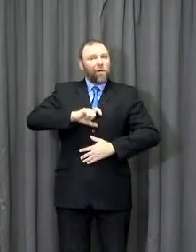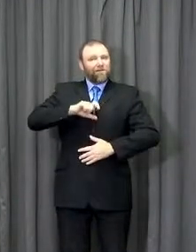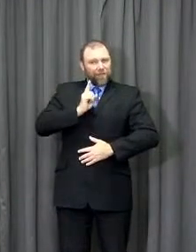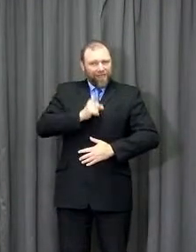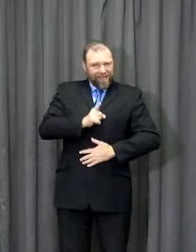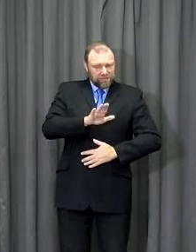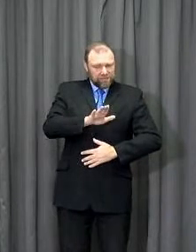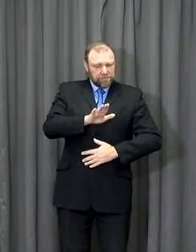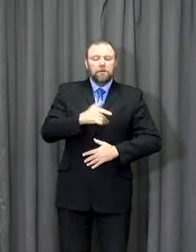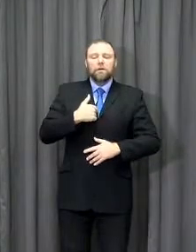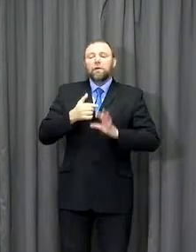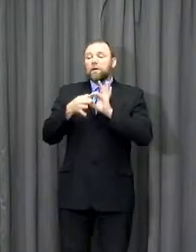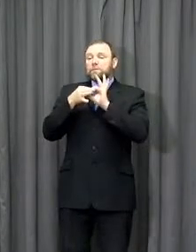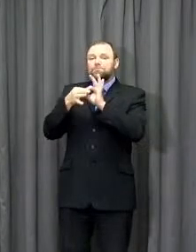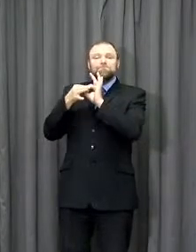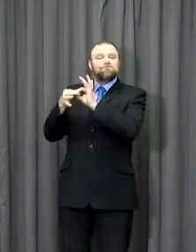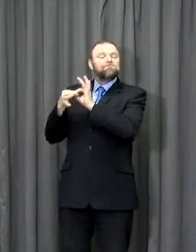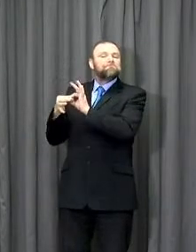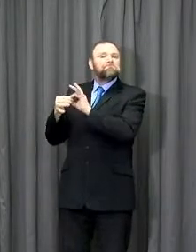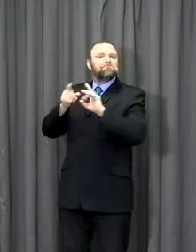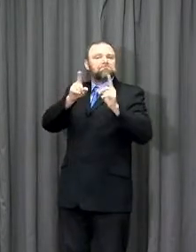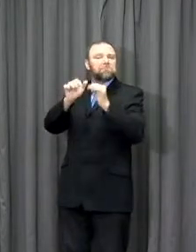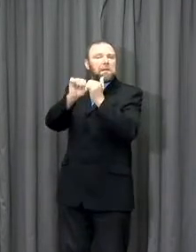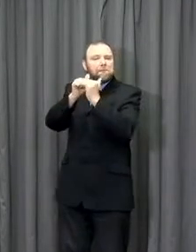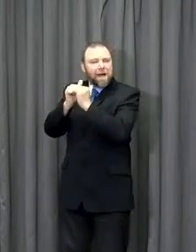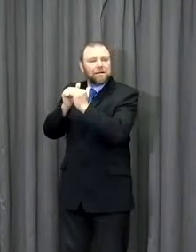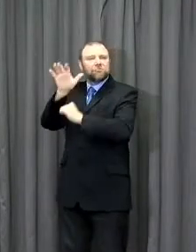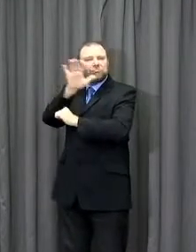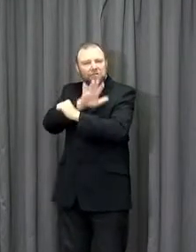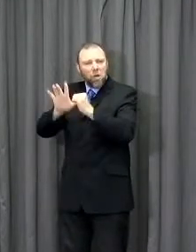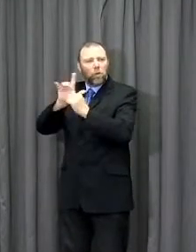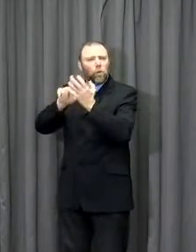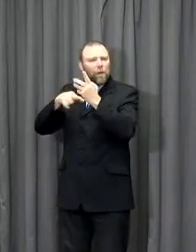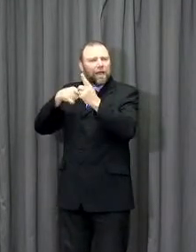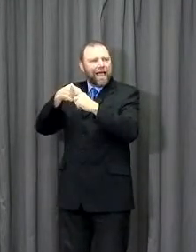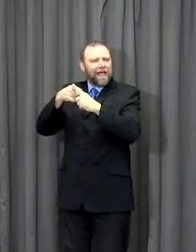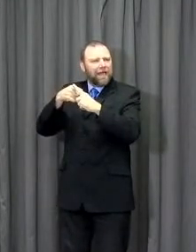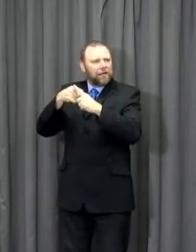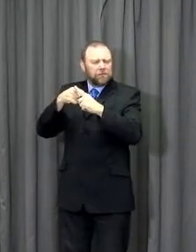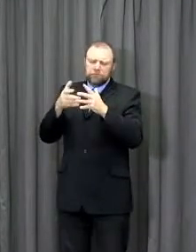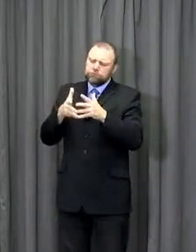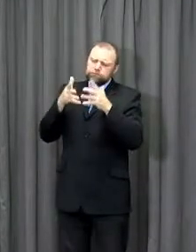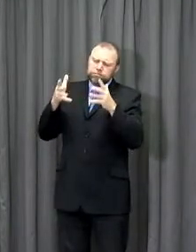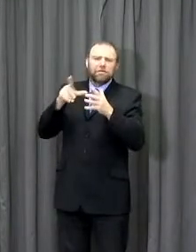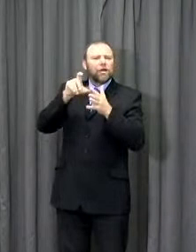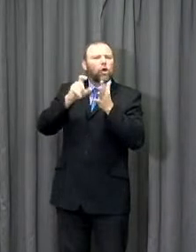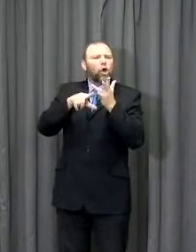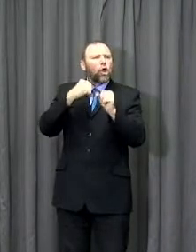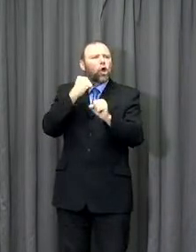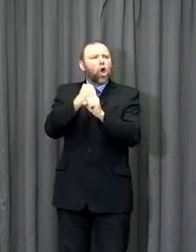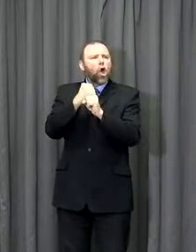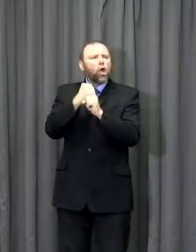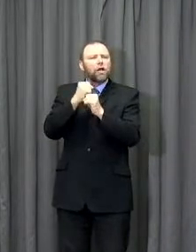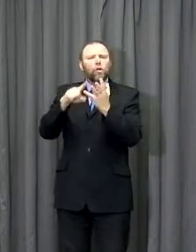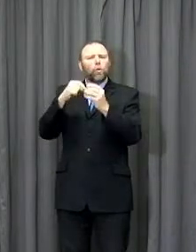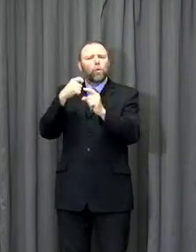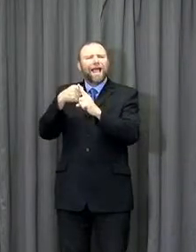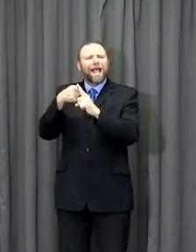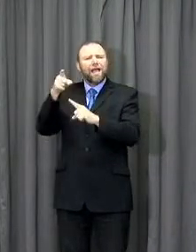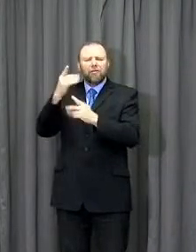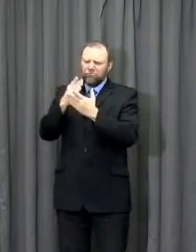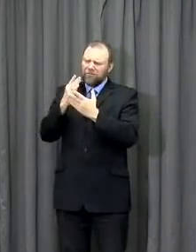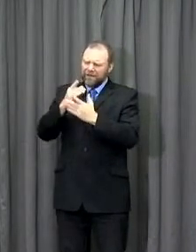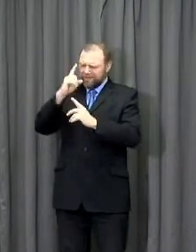with academic partners and public health agencies across the UK, and there's an incredible consortium called COG UK that's well tuned into